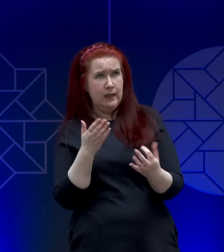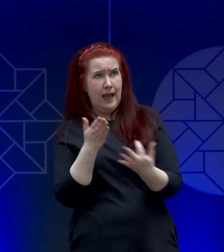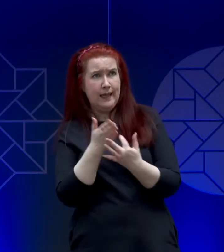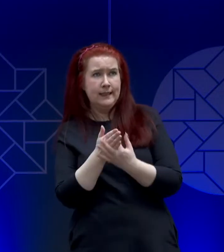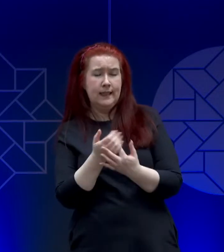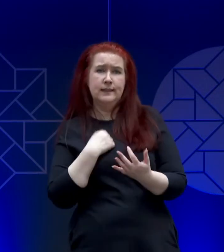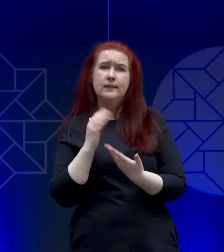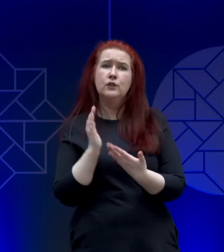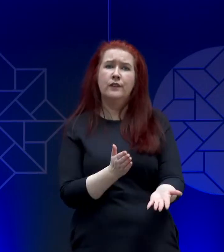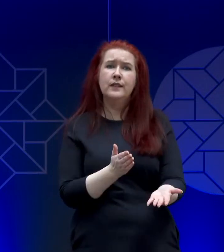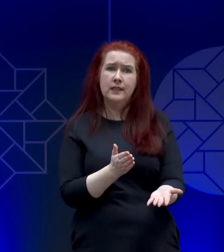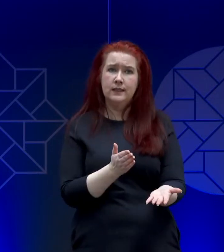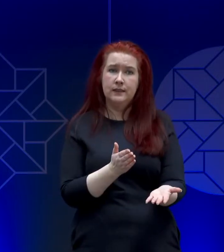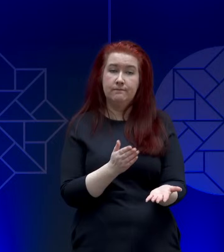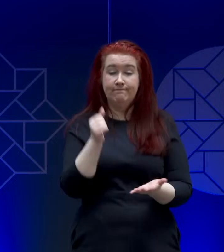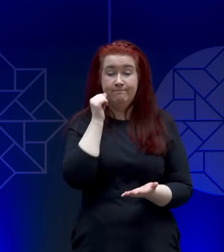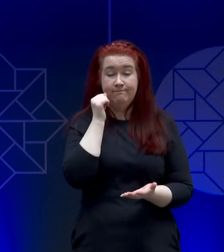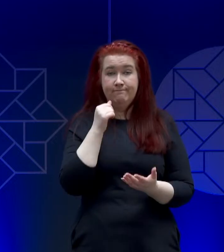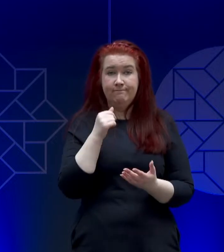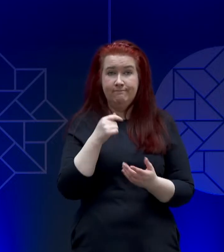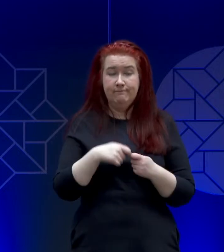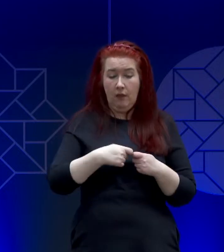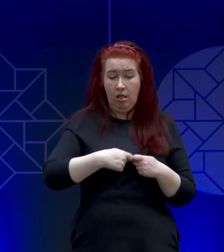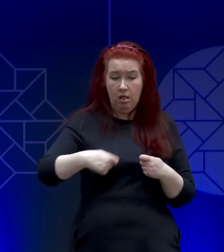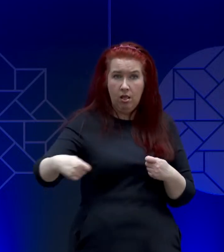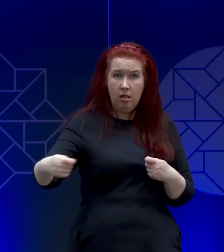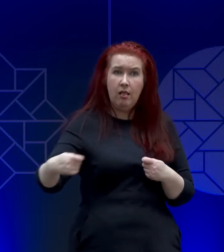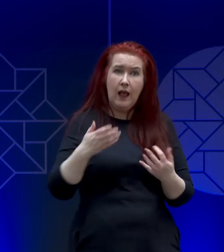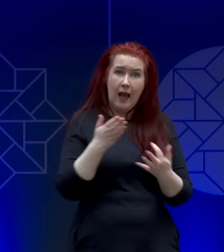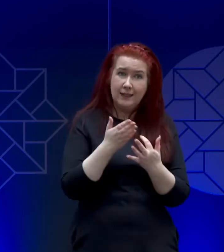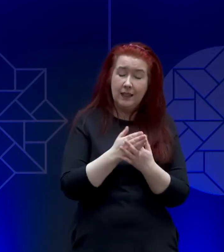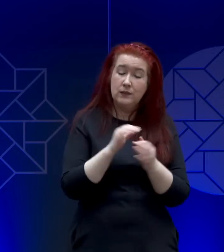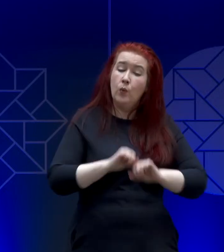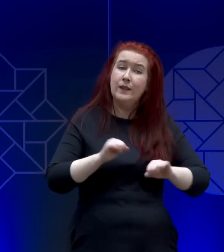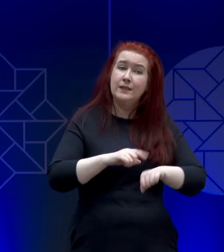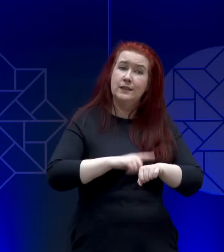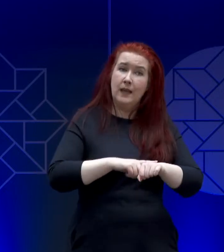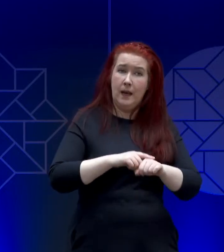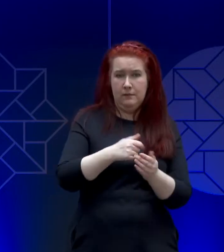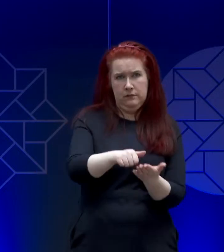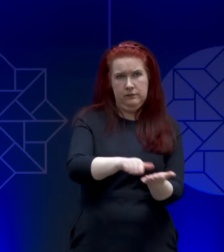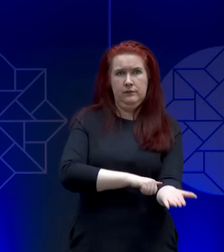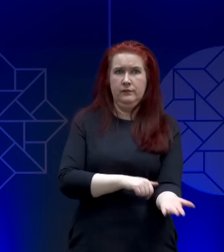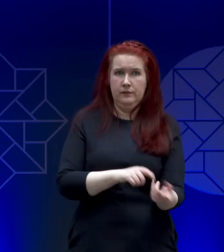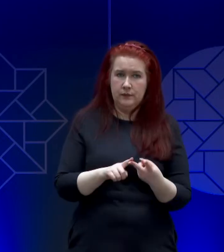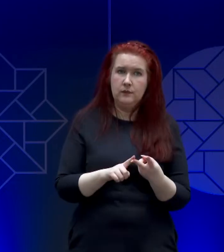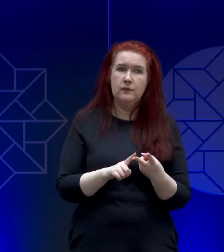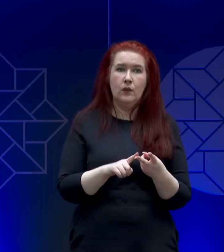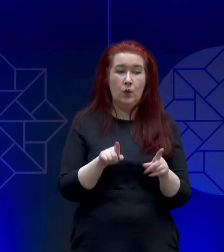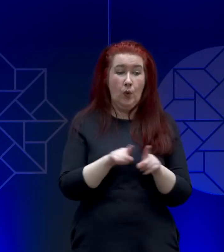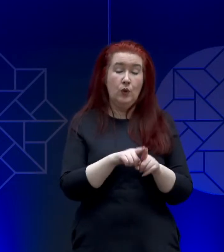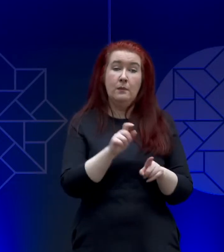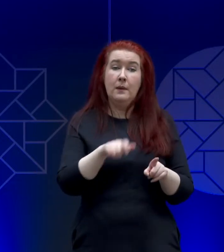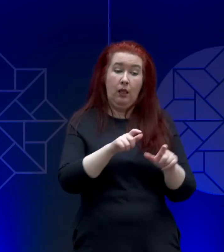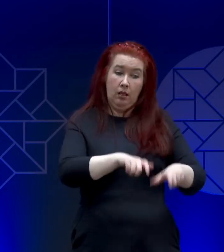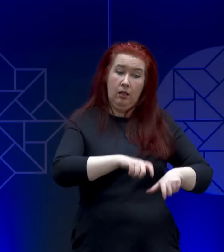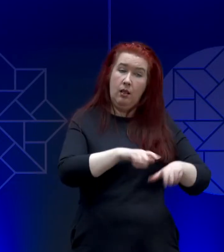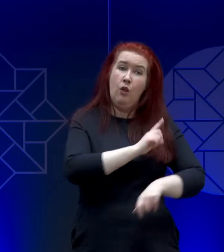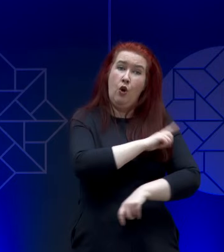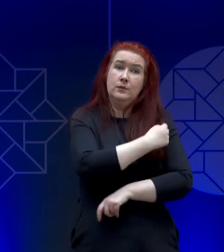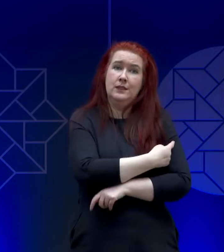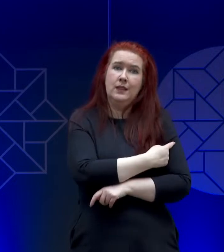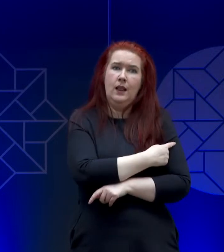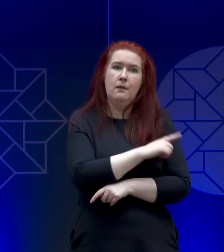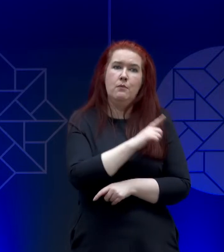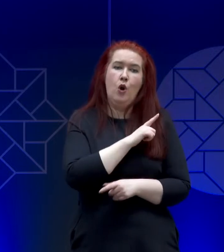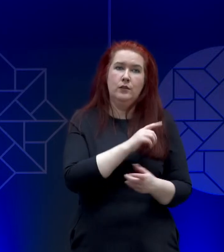services. Delays in access with waiting times that are too long and delays in discharge because appropriate at home or